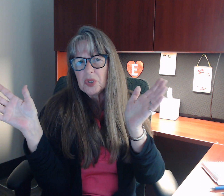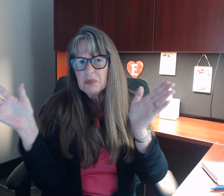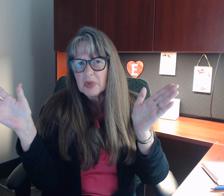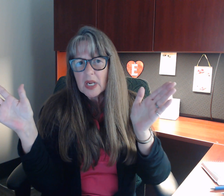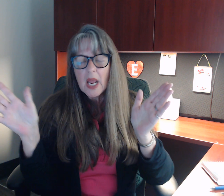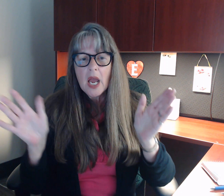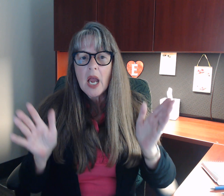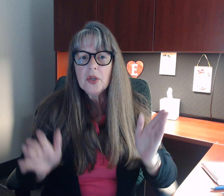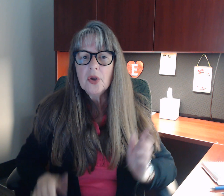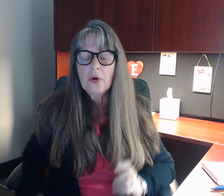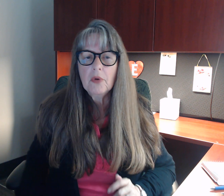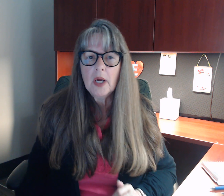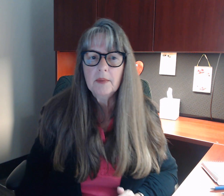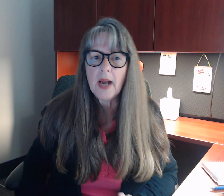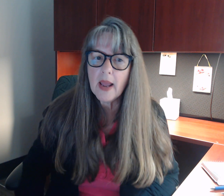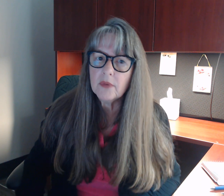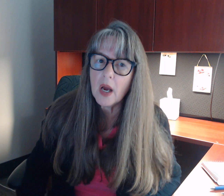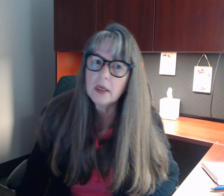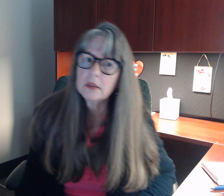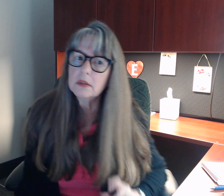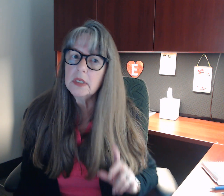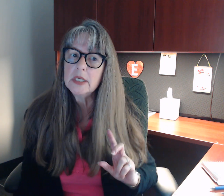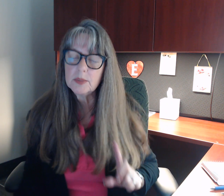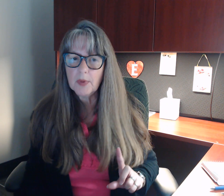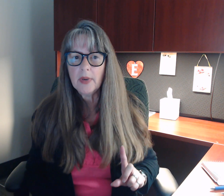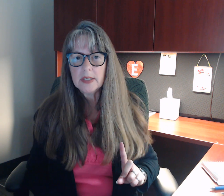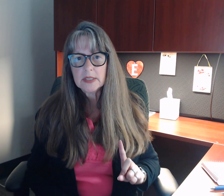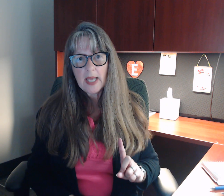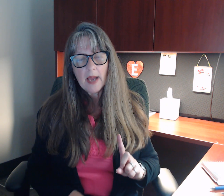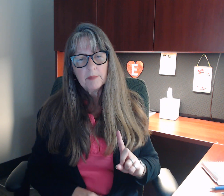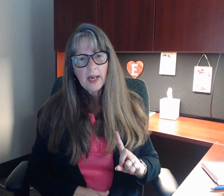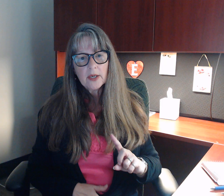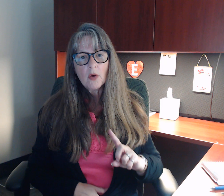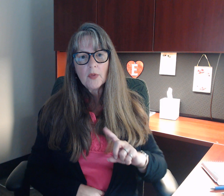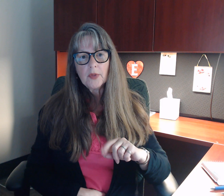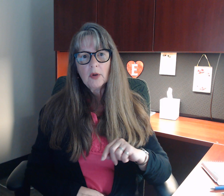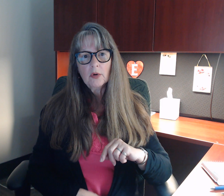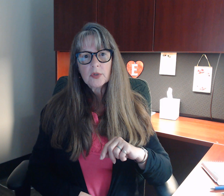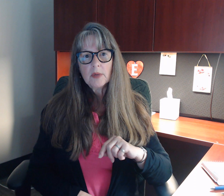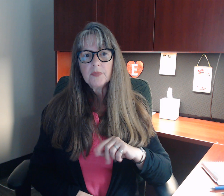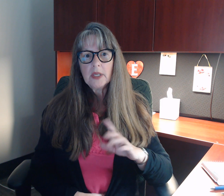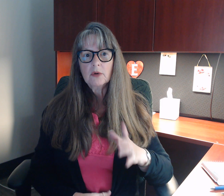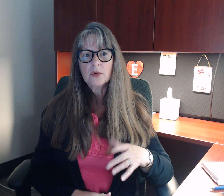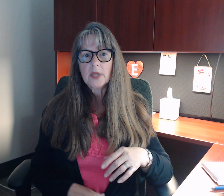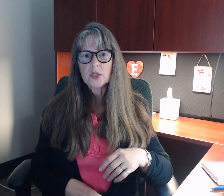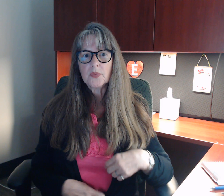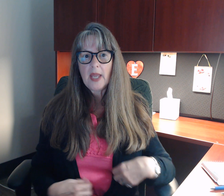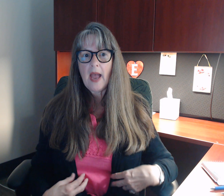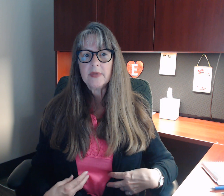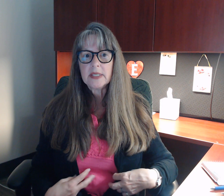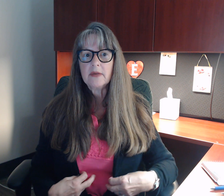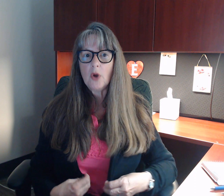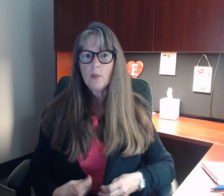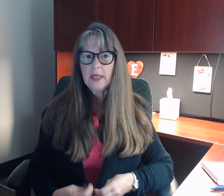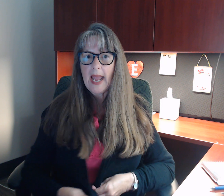But, I have not experienced that. But I know that there are some theaters, that's what they have instead of the open